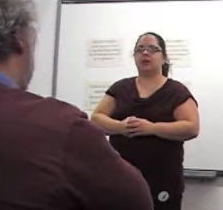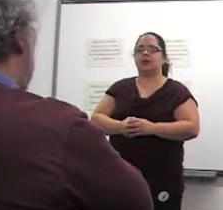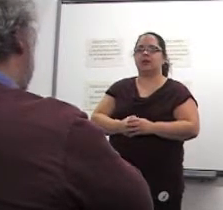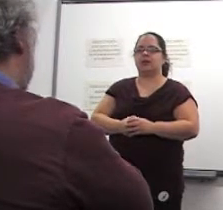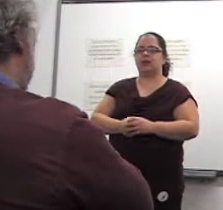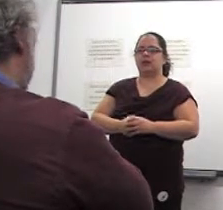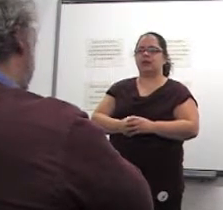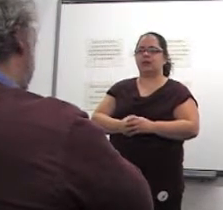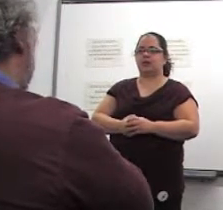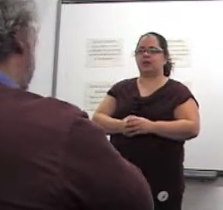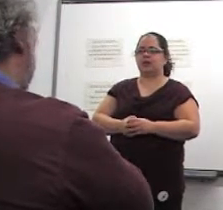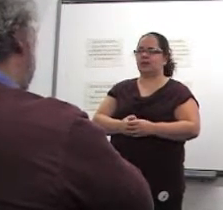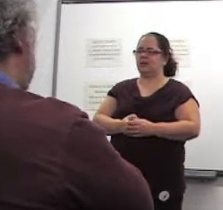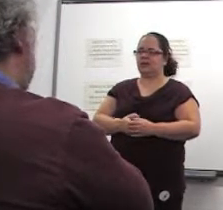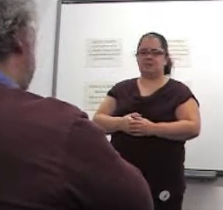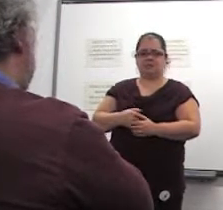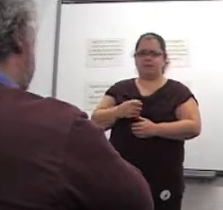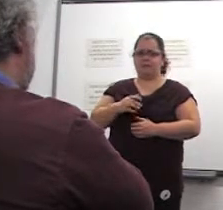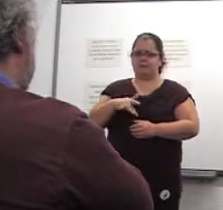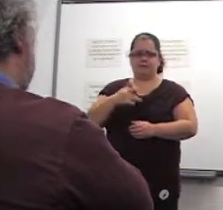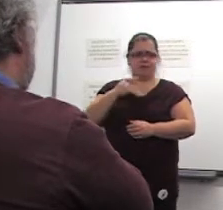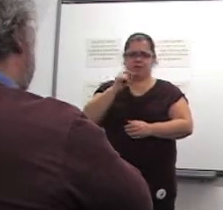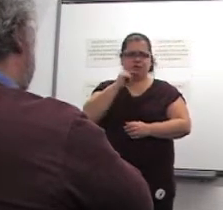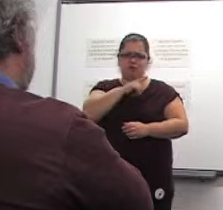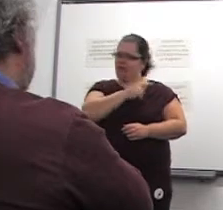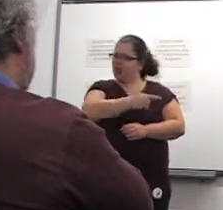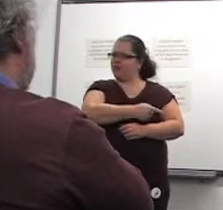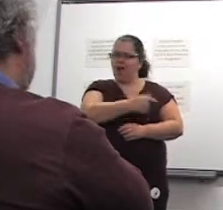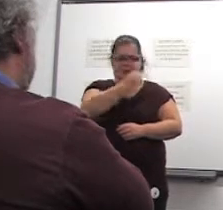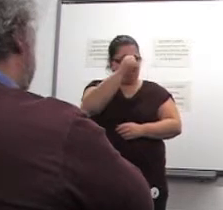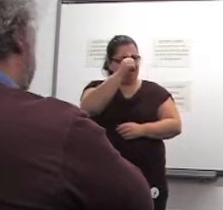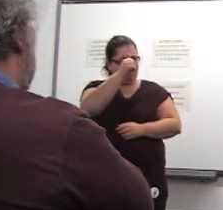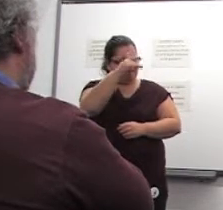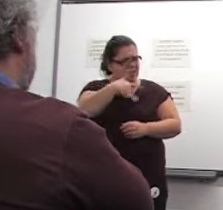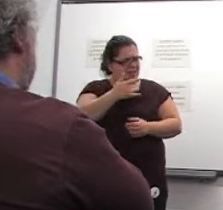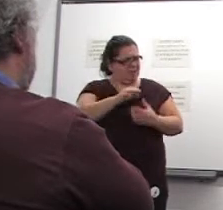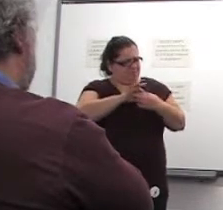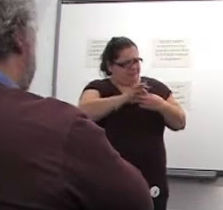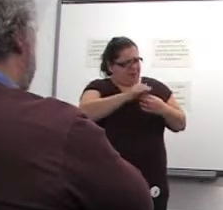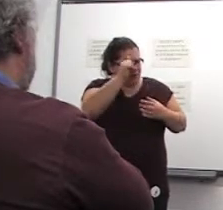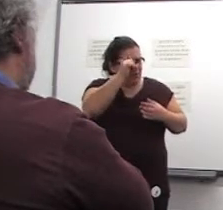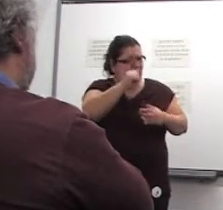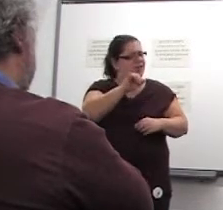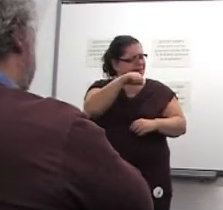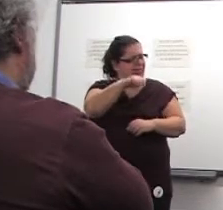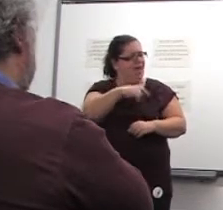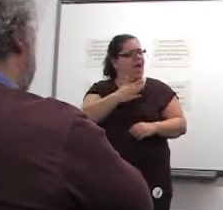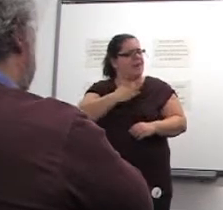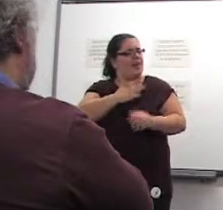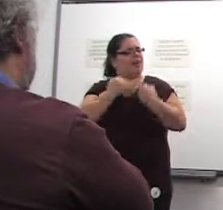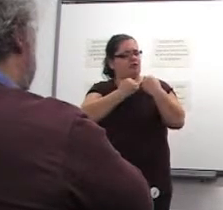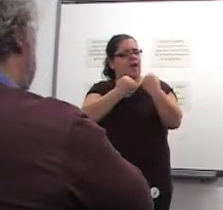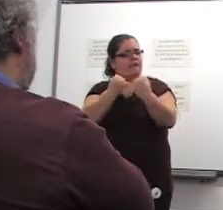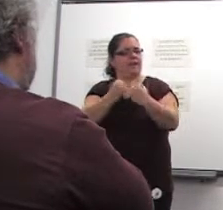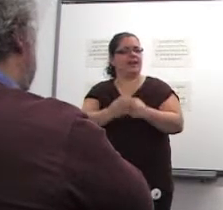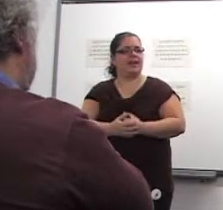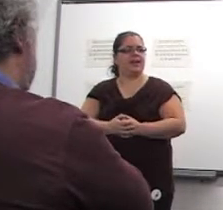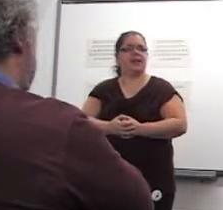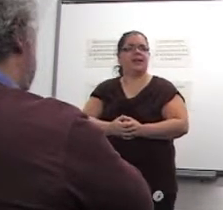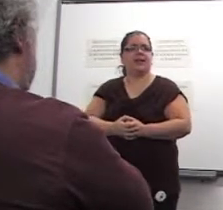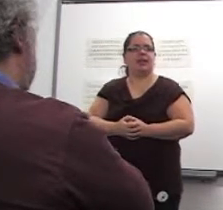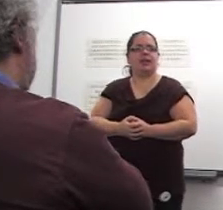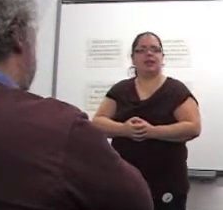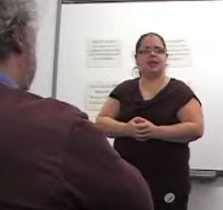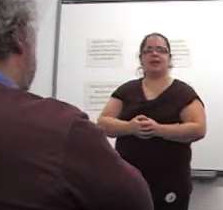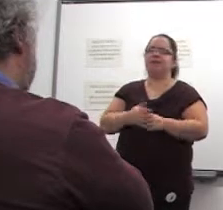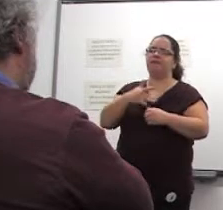She did not feel like a stranger. "I do like driving," he said. "I